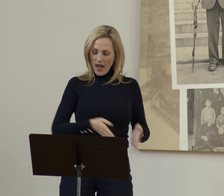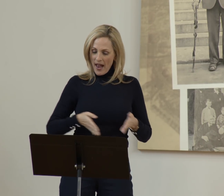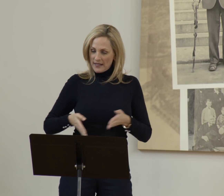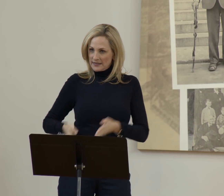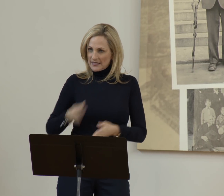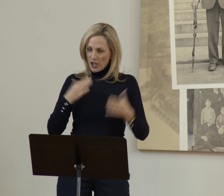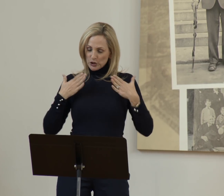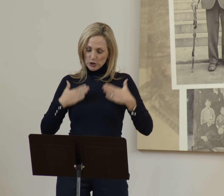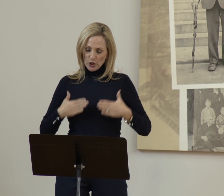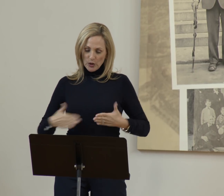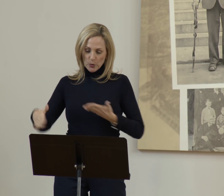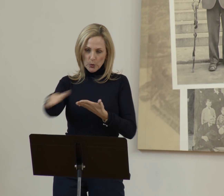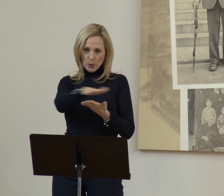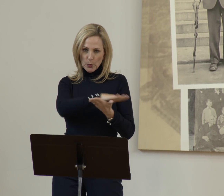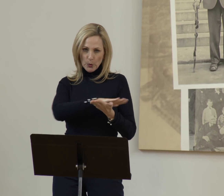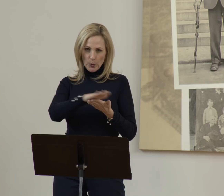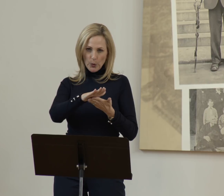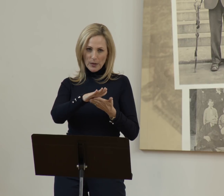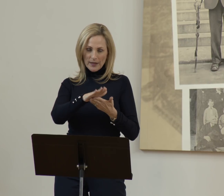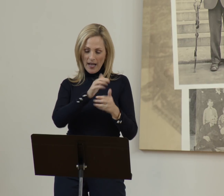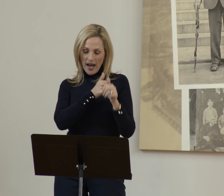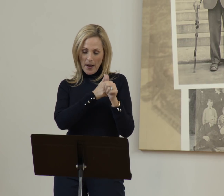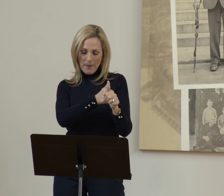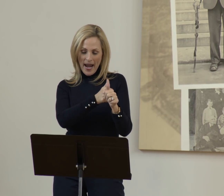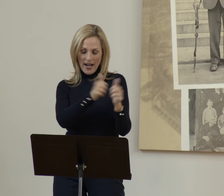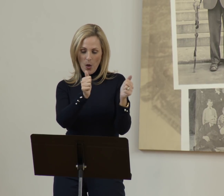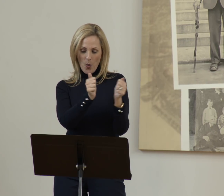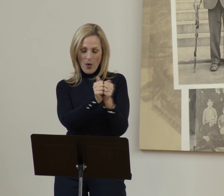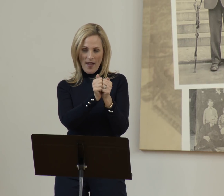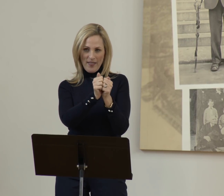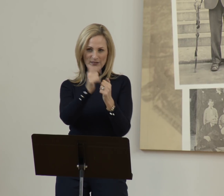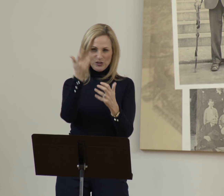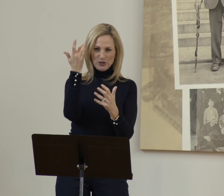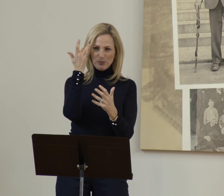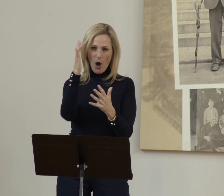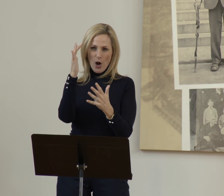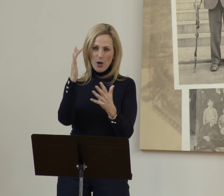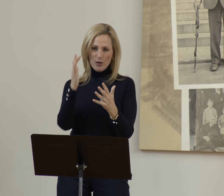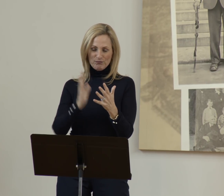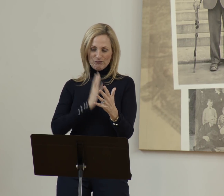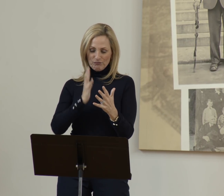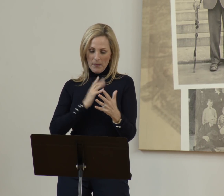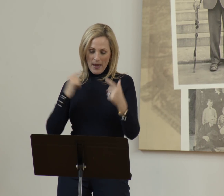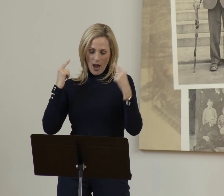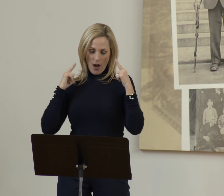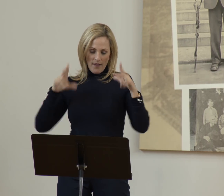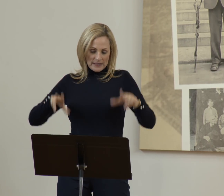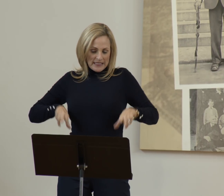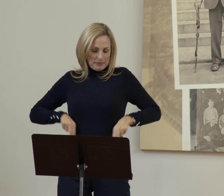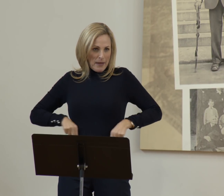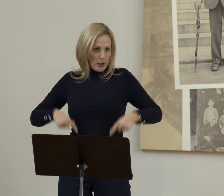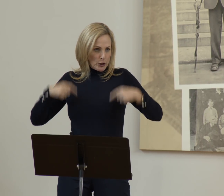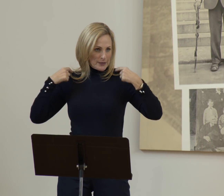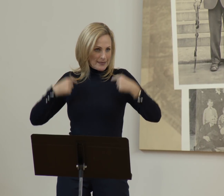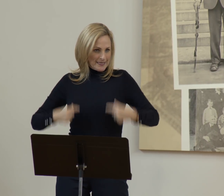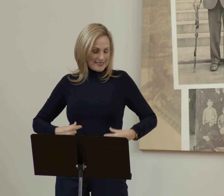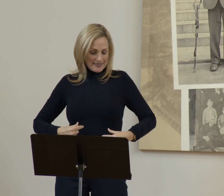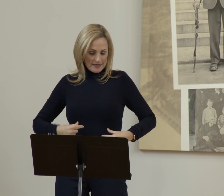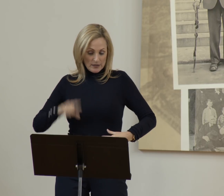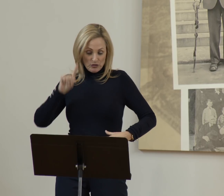He always wore a smart pair of pants, a button-down shirt, with an even smarter pair of